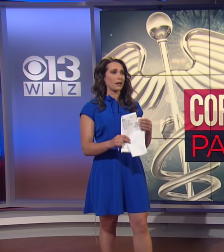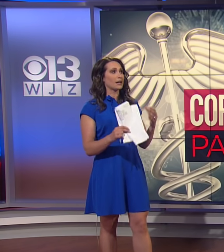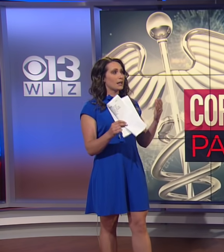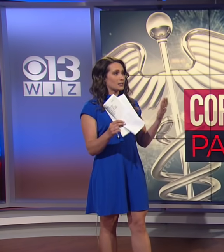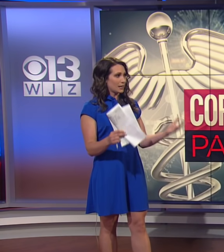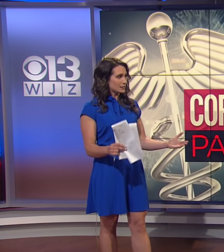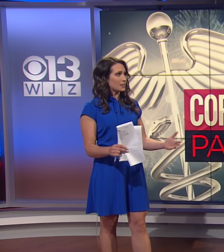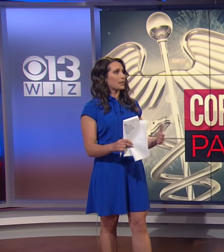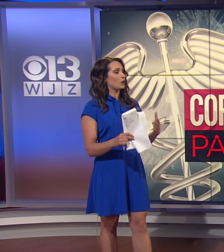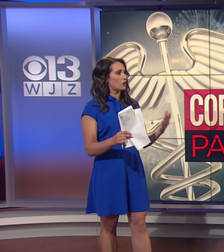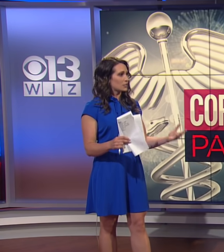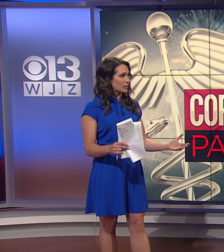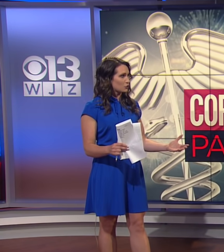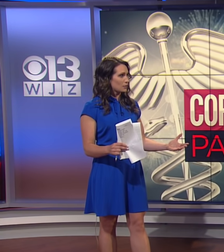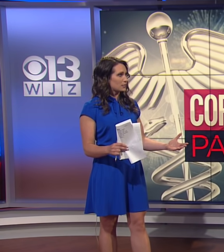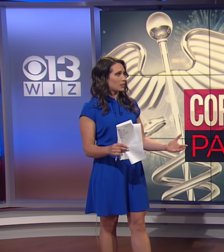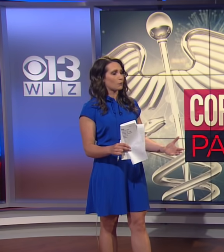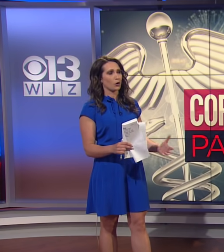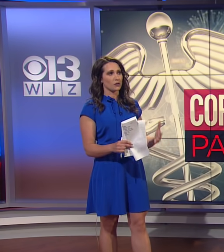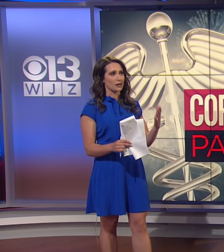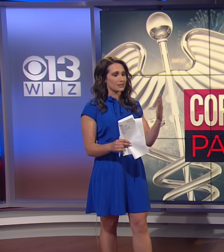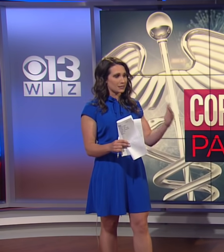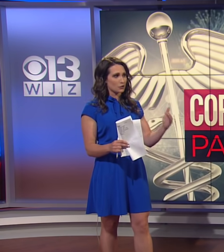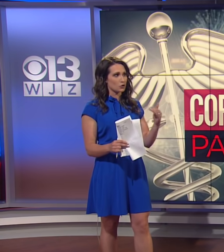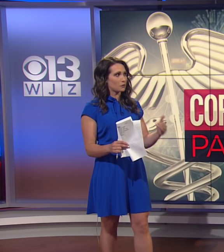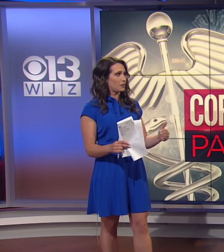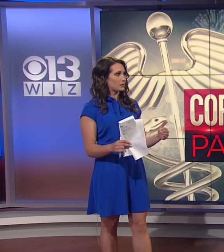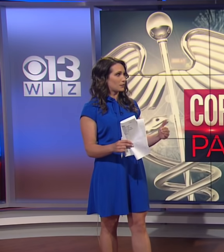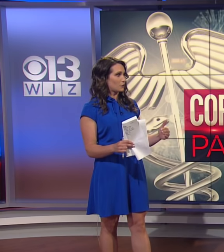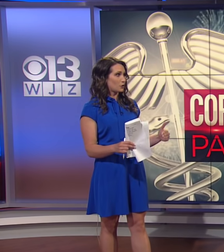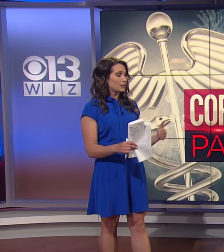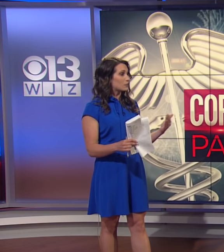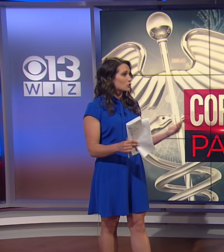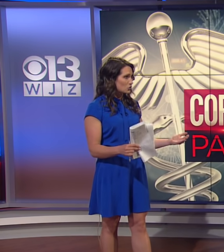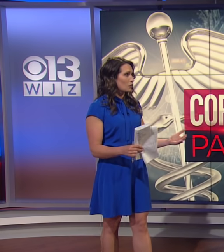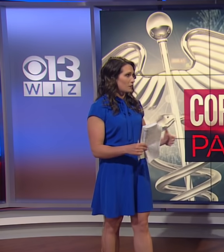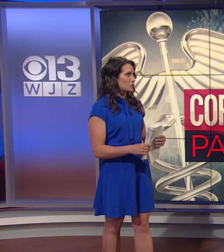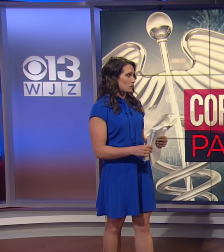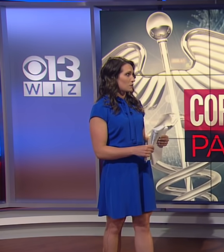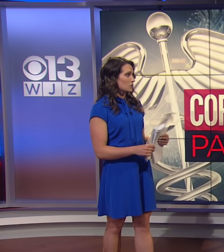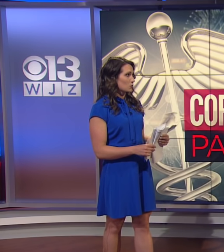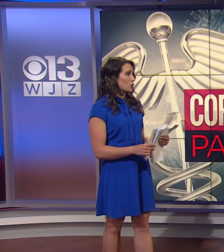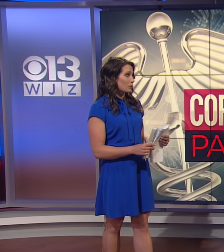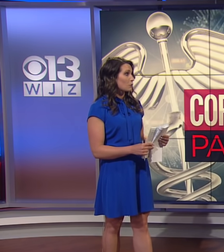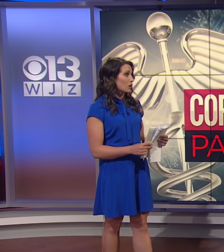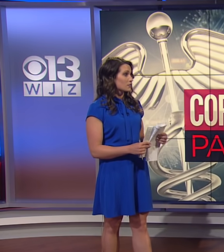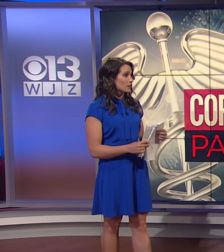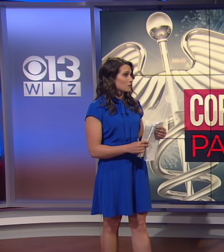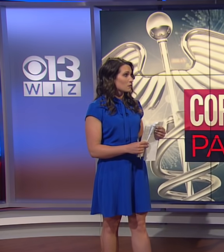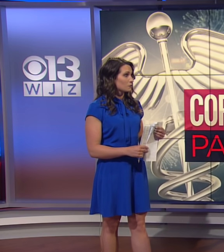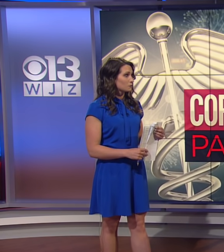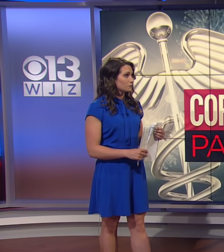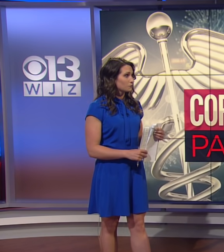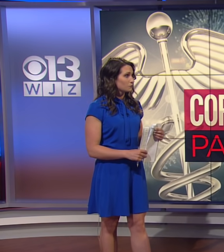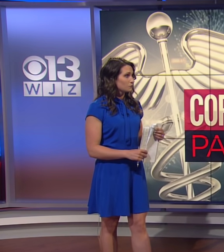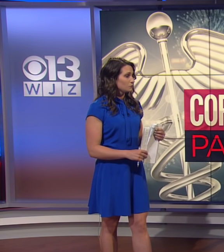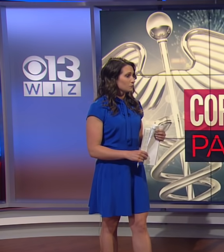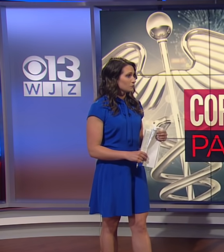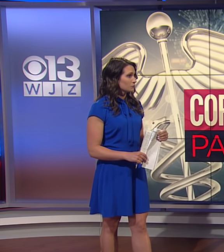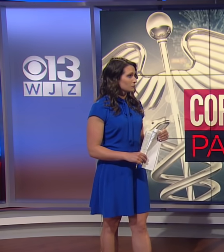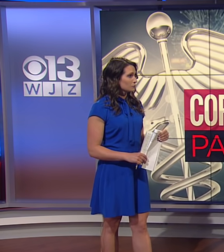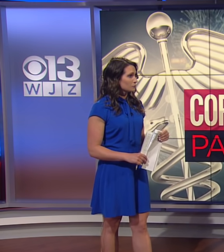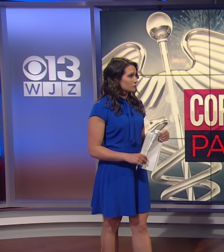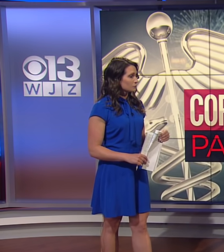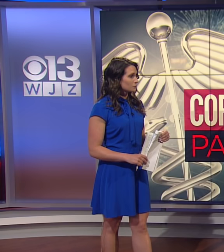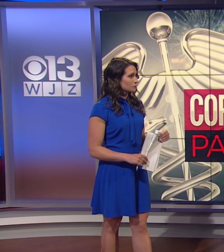tests. We know that testing, contact tracing, part of the essential things the governor needed to start phase 1 of this reopening process. Absolutely.